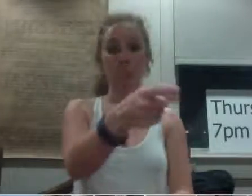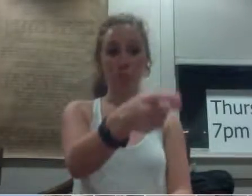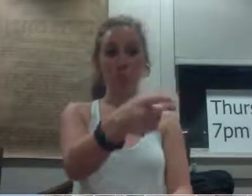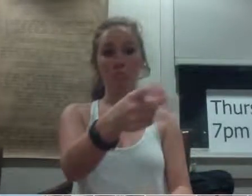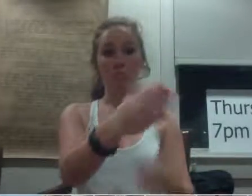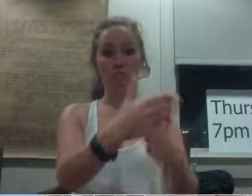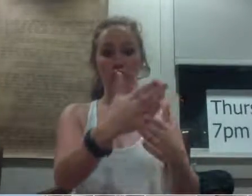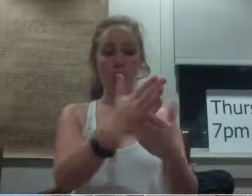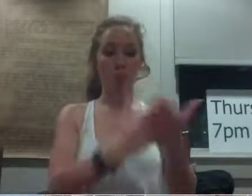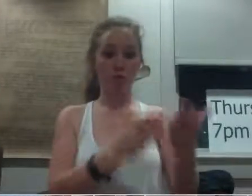So,